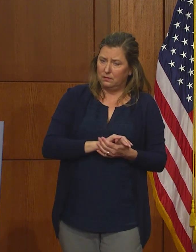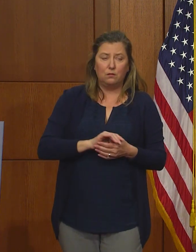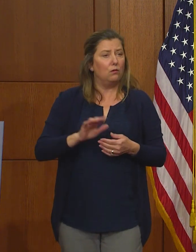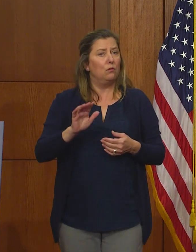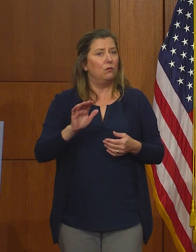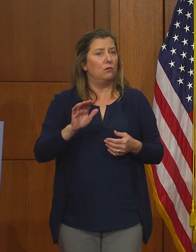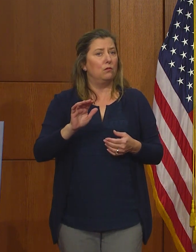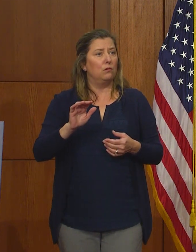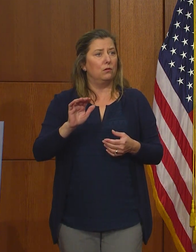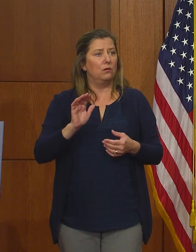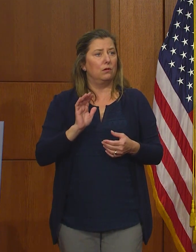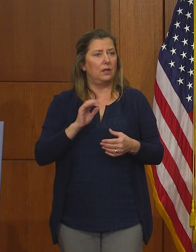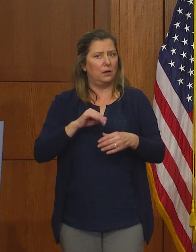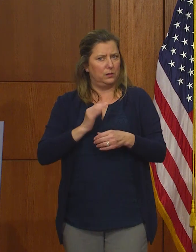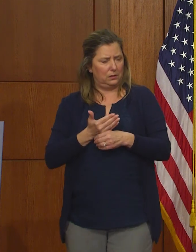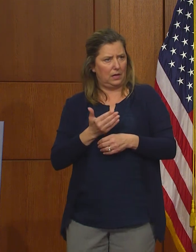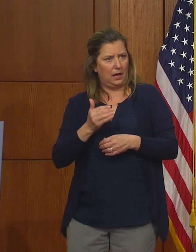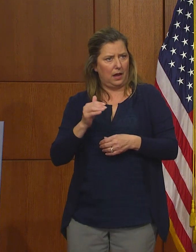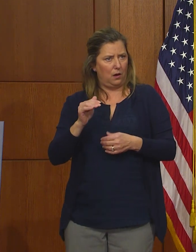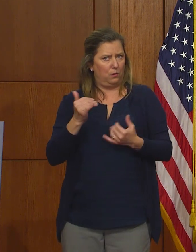No, that was in our data today.